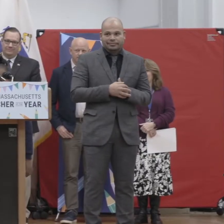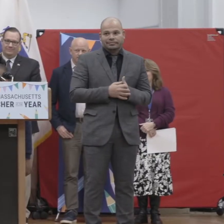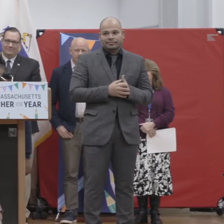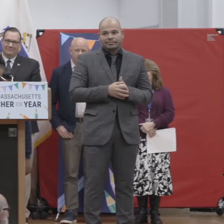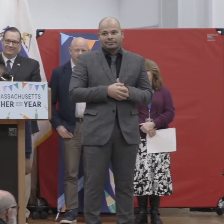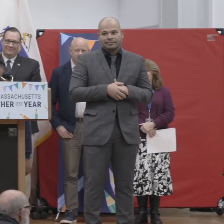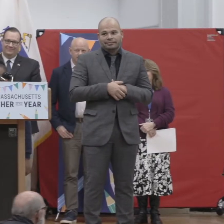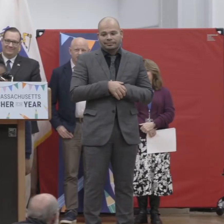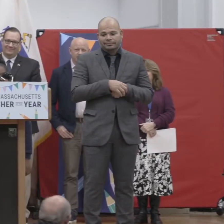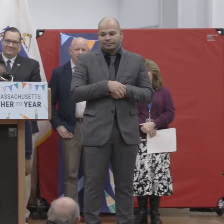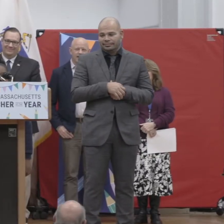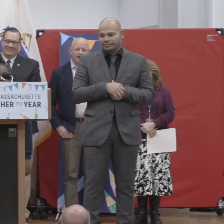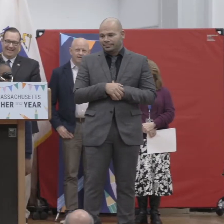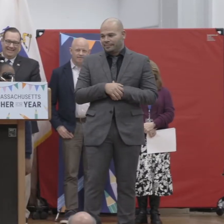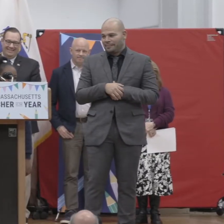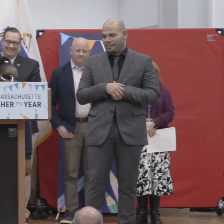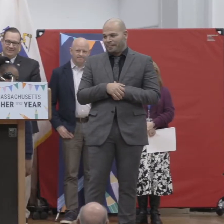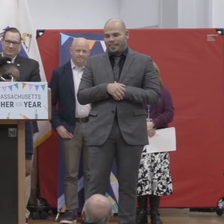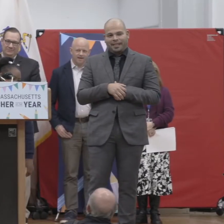Hey, buddy.